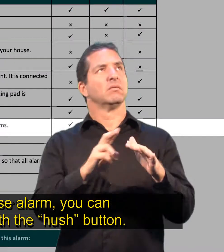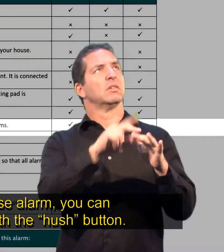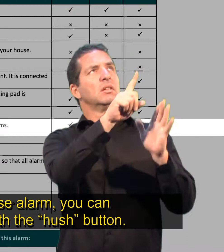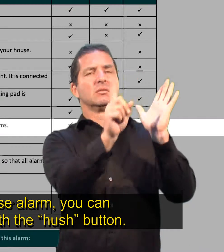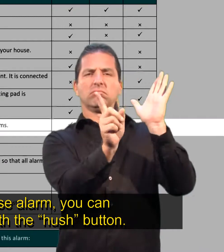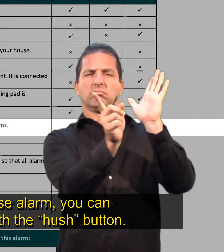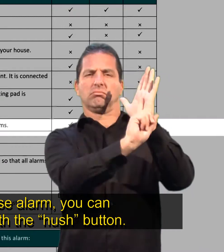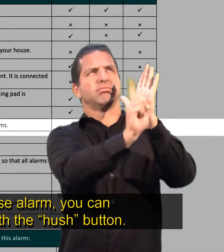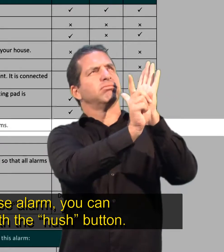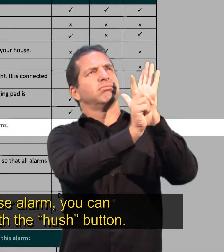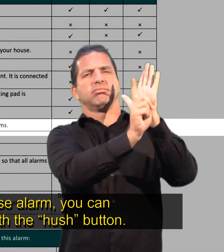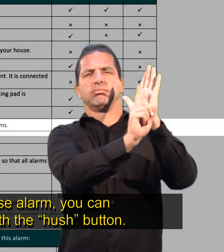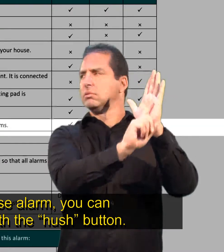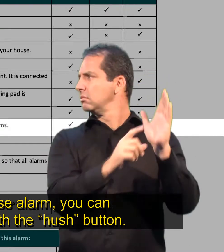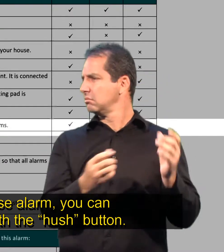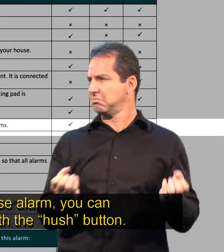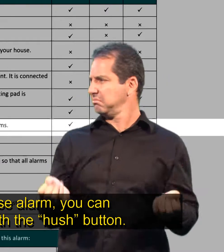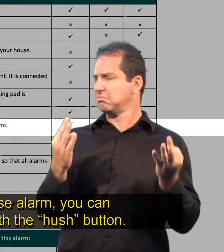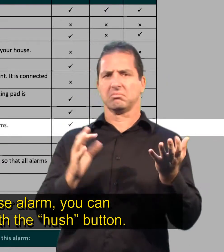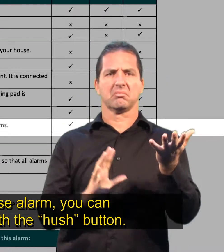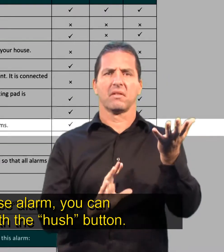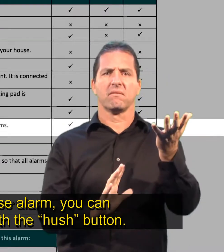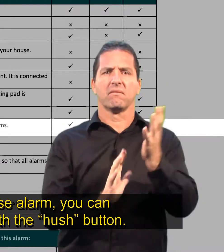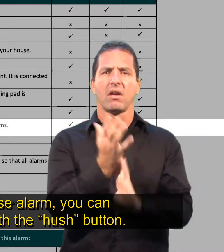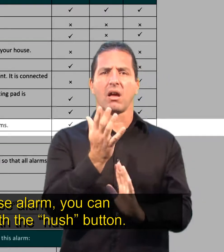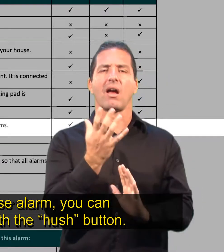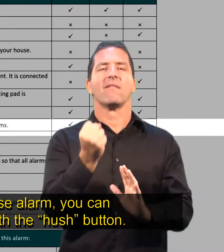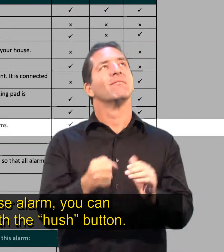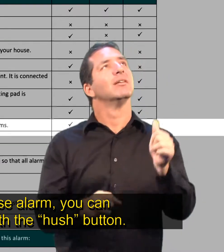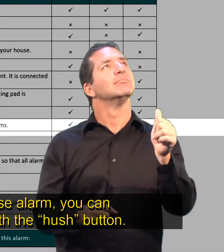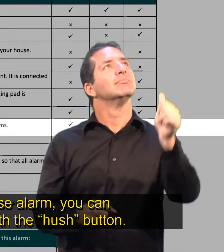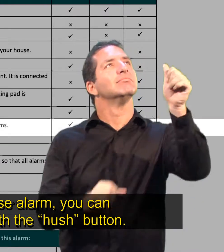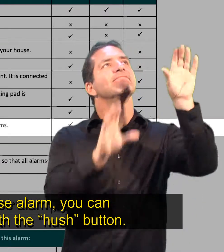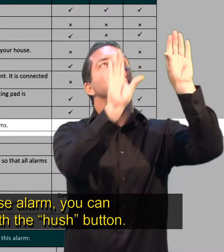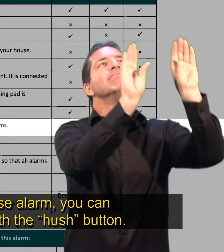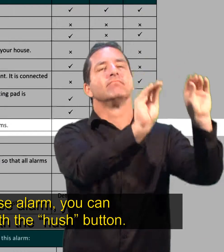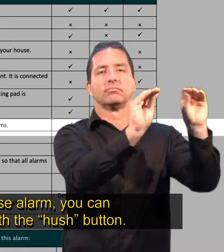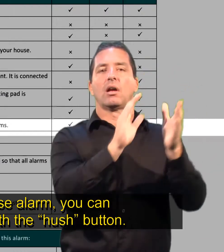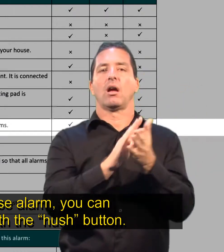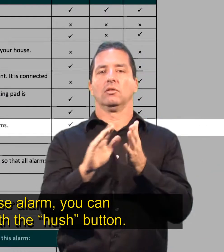If there is a false alarm, you can stop the alarm with the hush button.